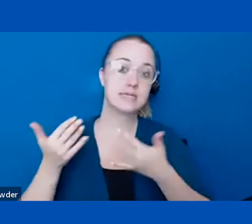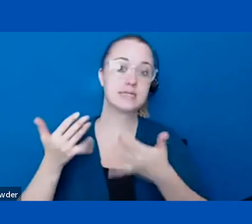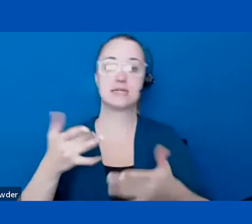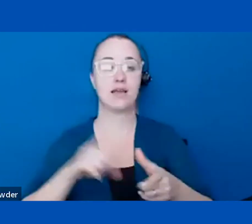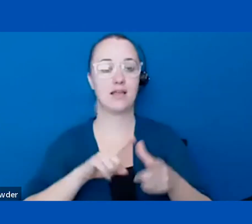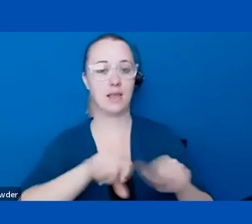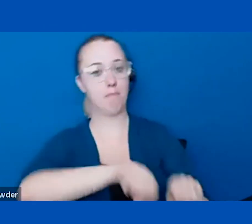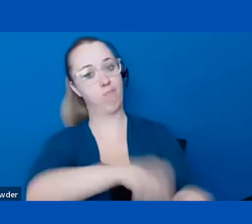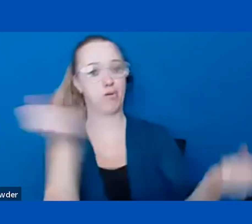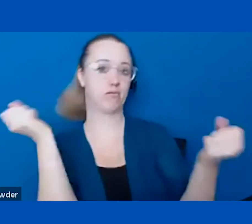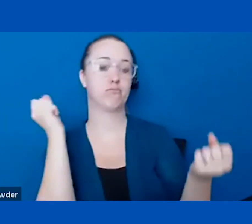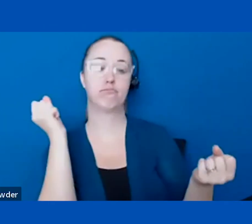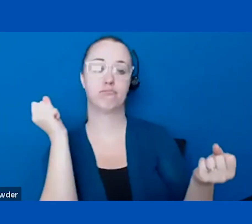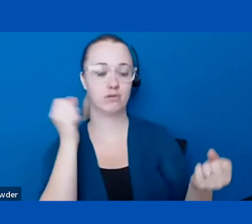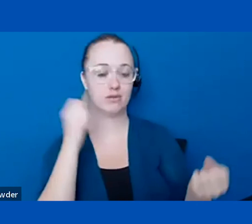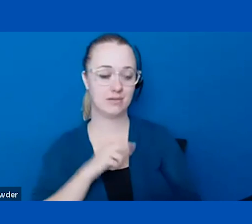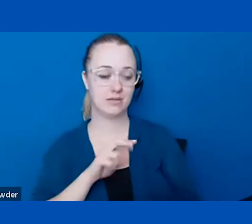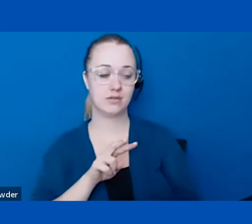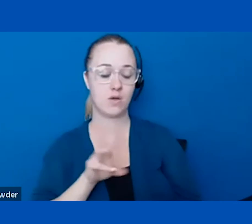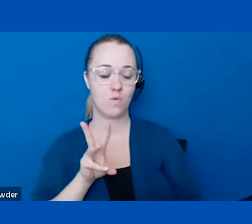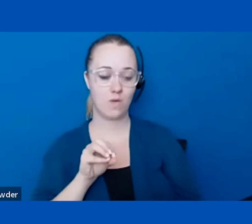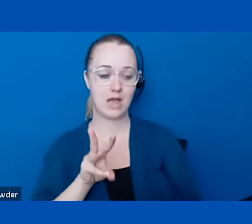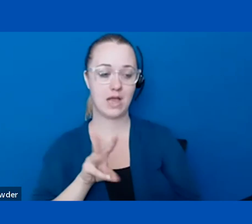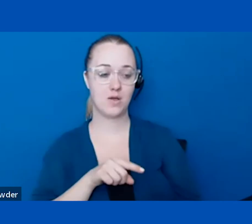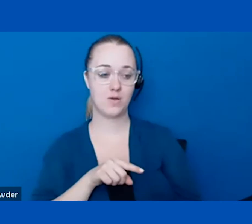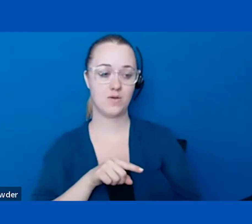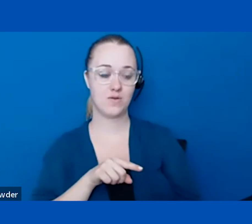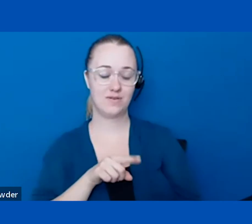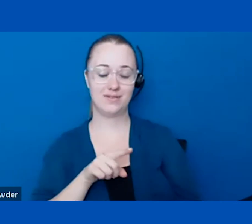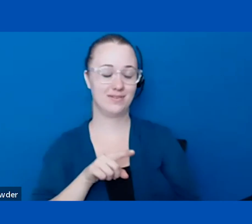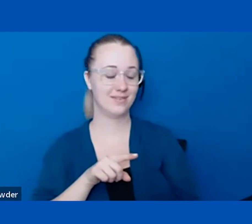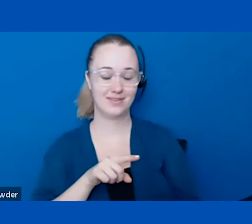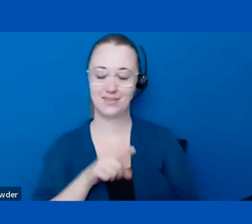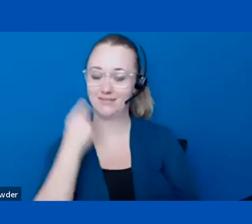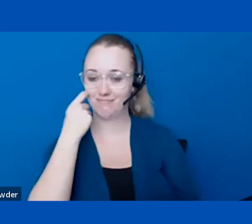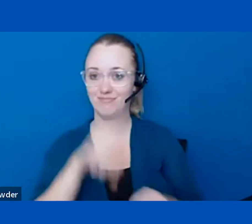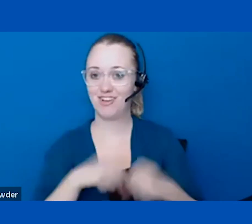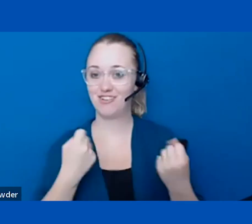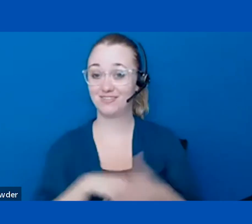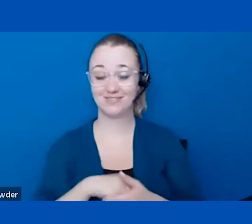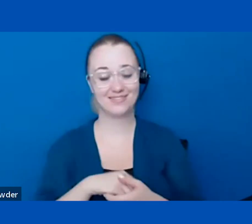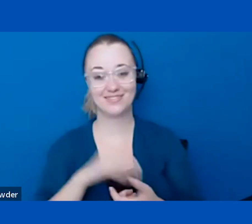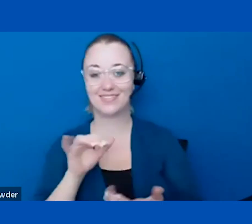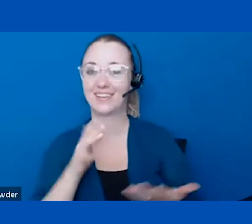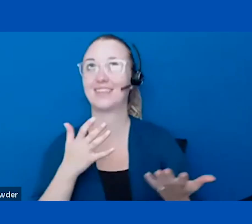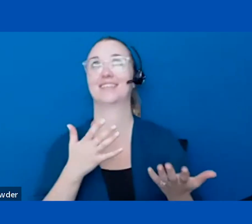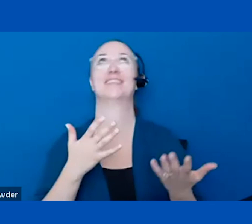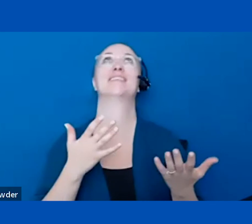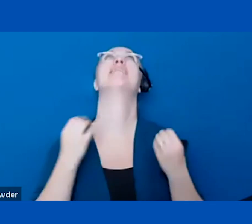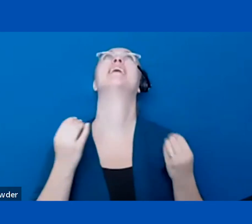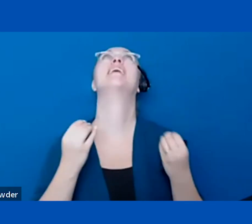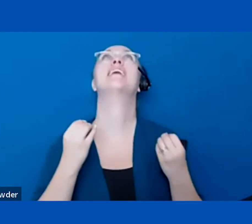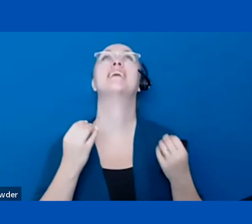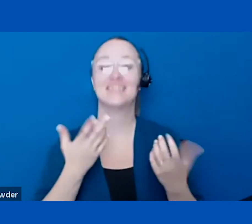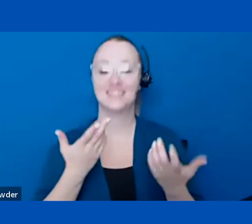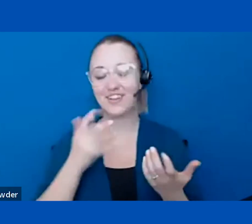I saw you here, and you're like, "Wow, couldn't this break?" You know, when I was before I left or whatever. You know, so I always like to